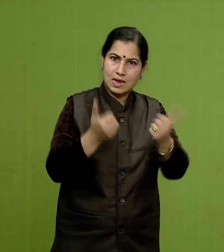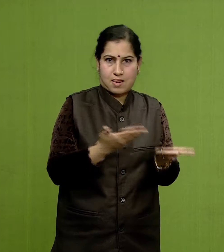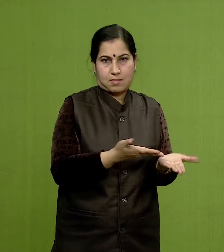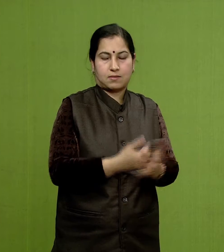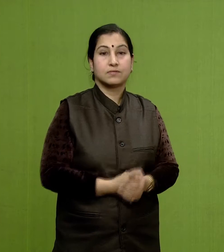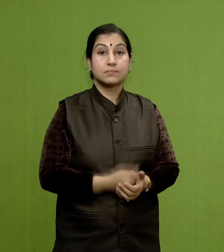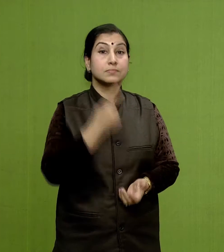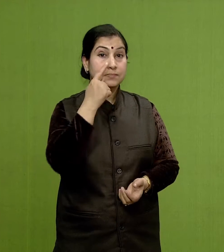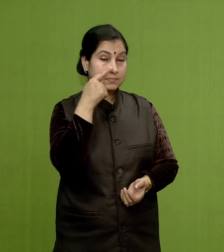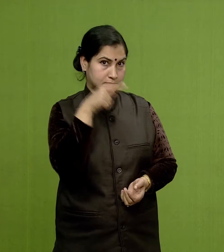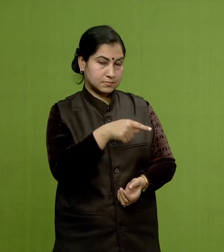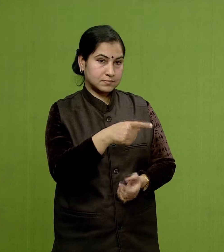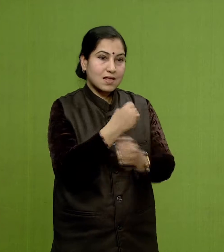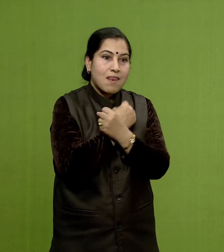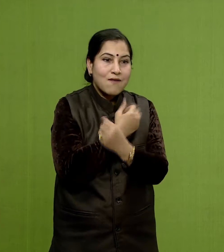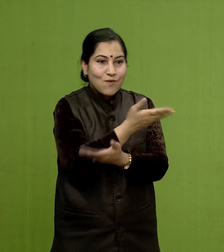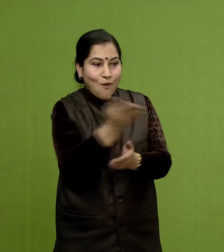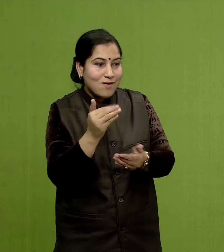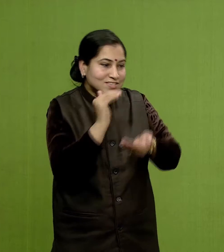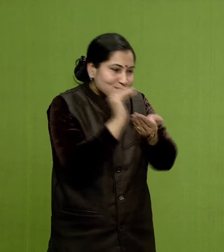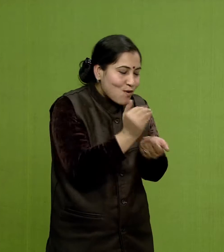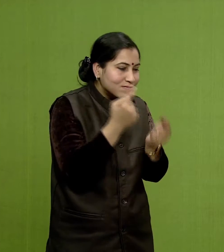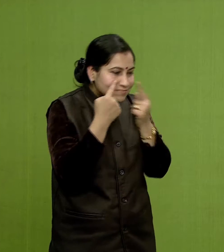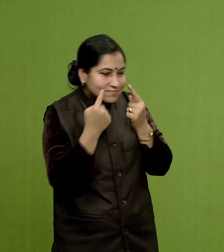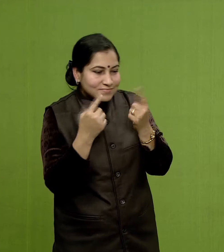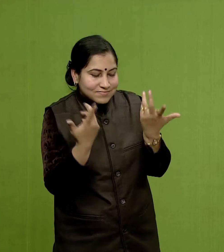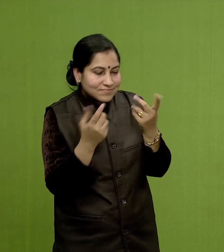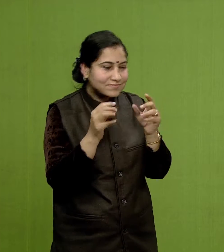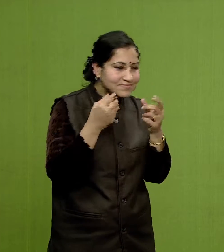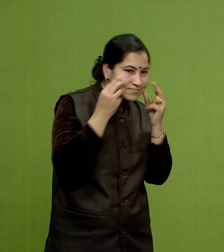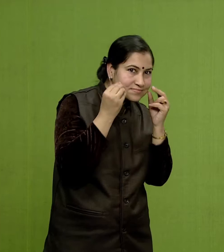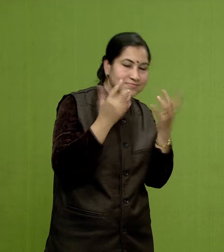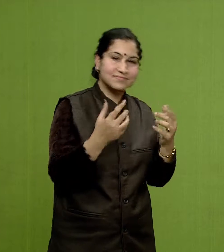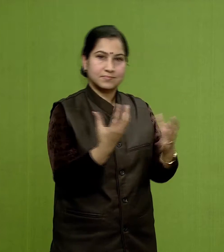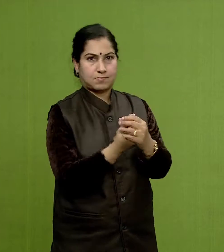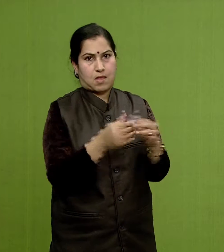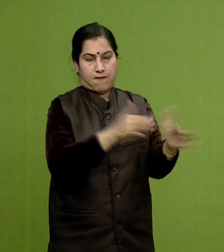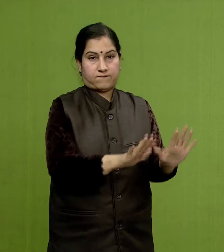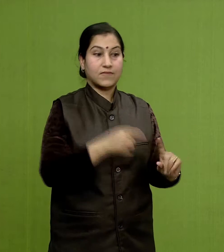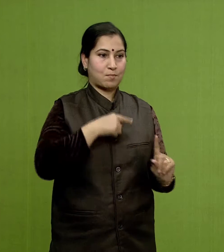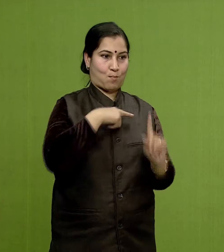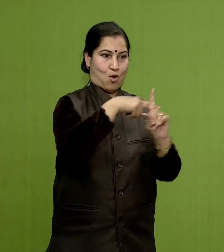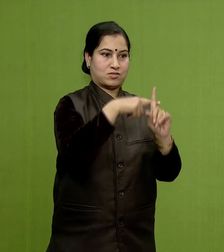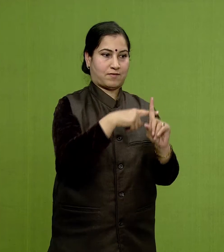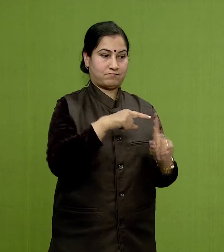She is loved by all and has positive